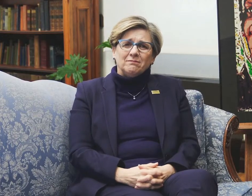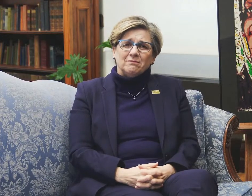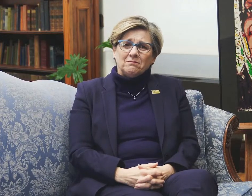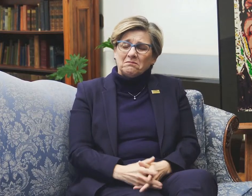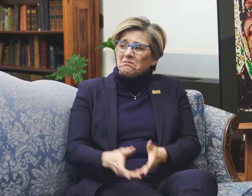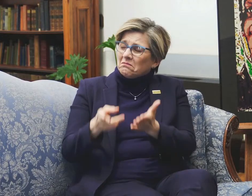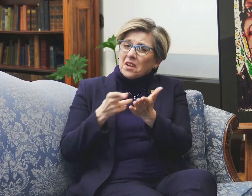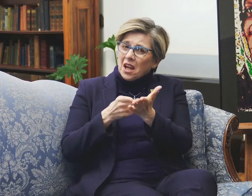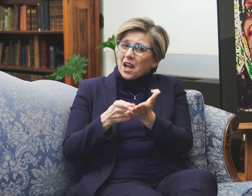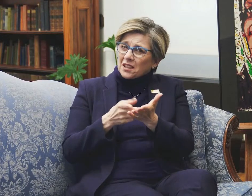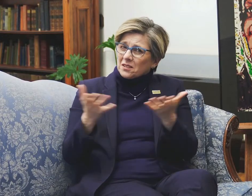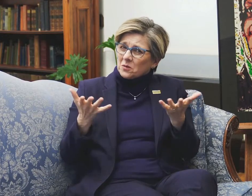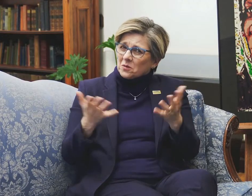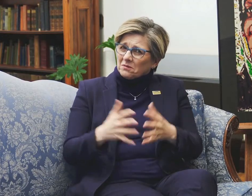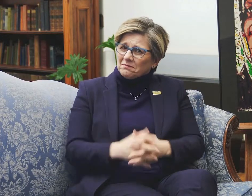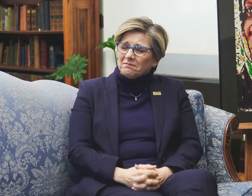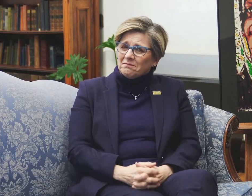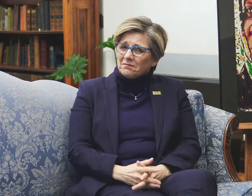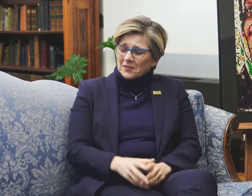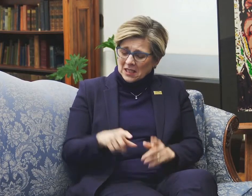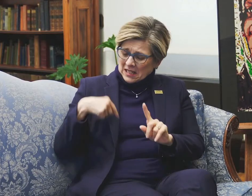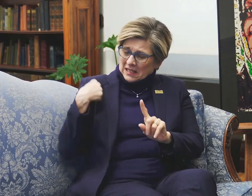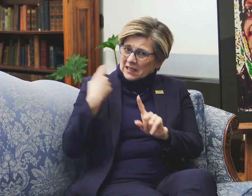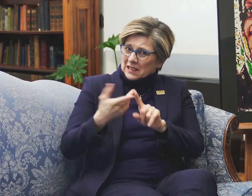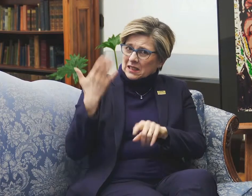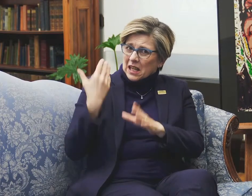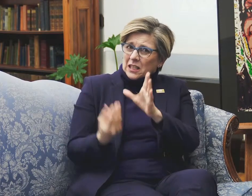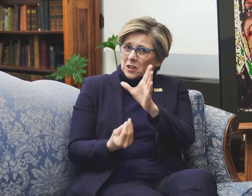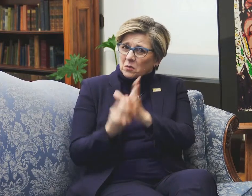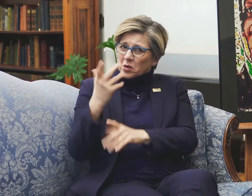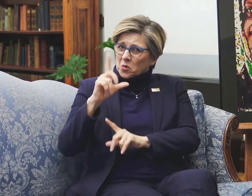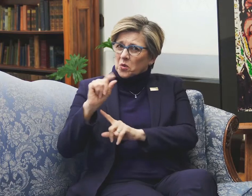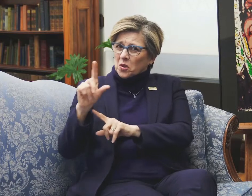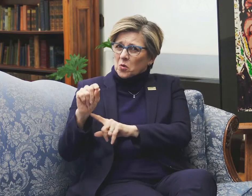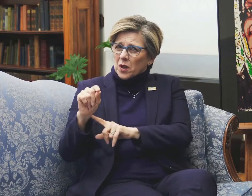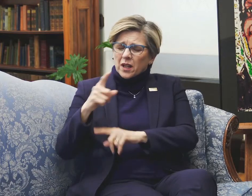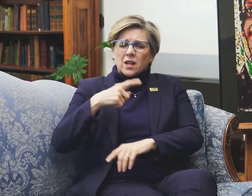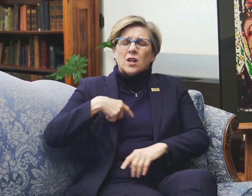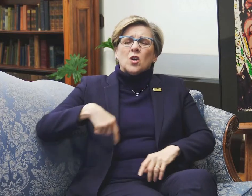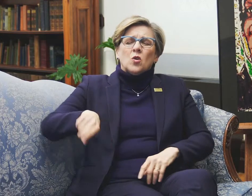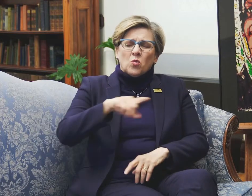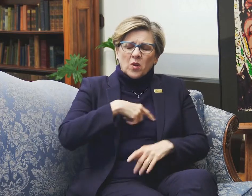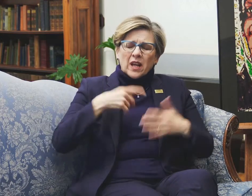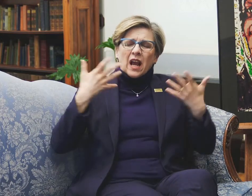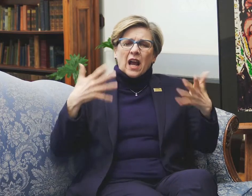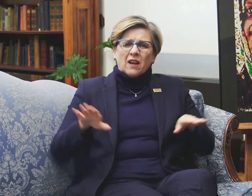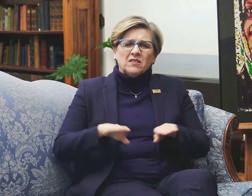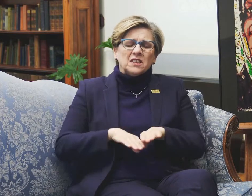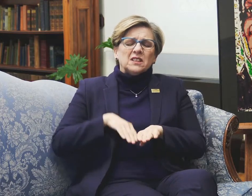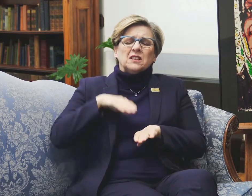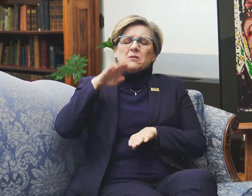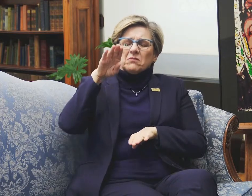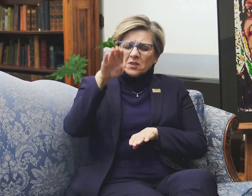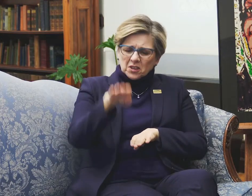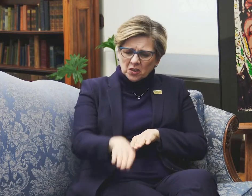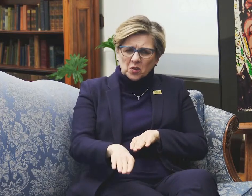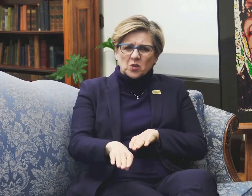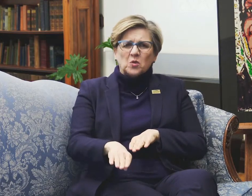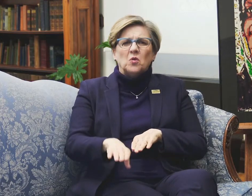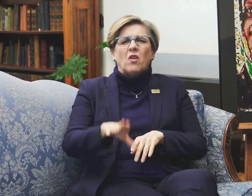But honestly, let me just say that since last spring, the spring of 2020, we have stepped into the unknown.